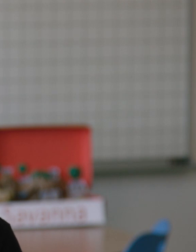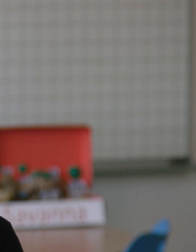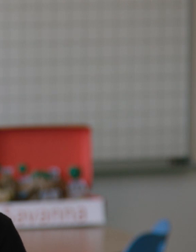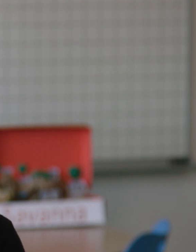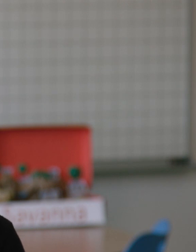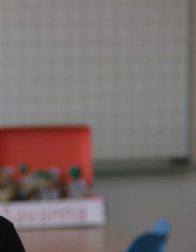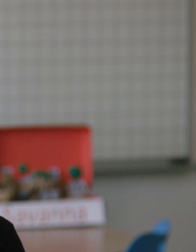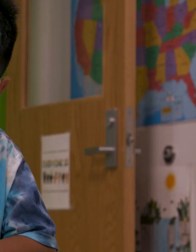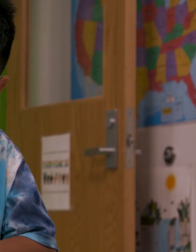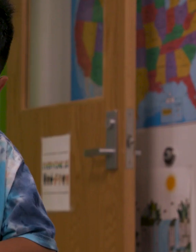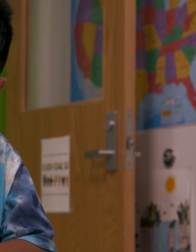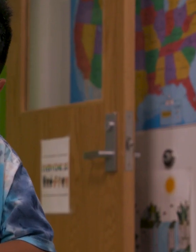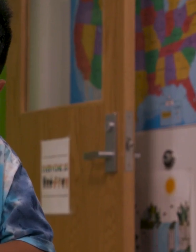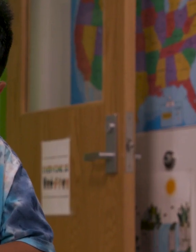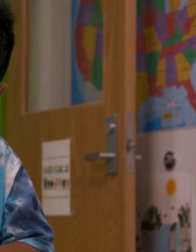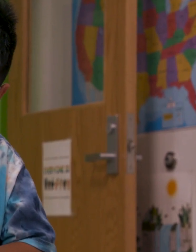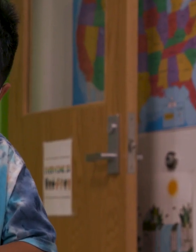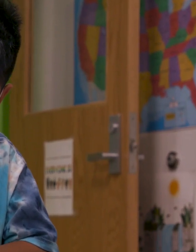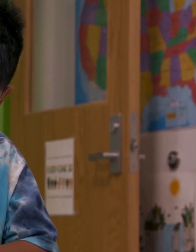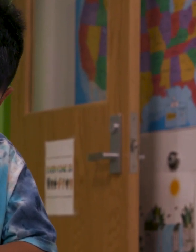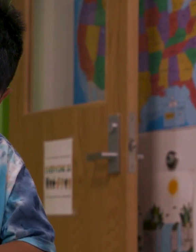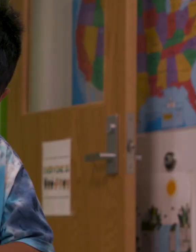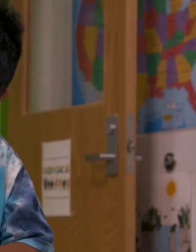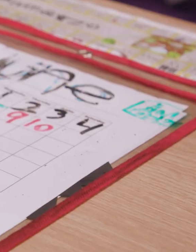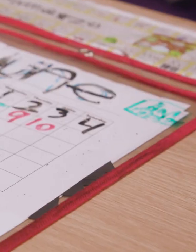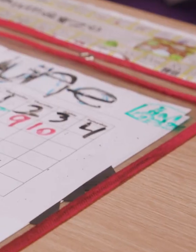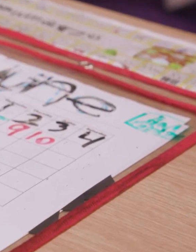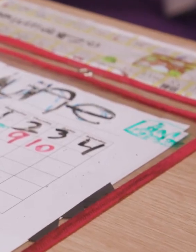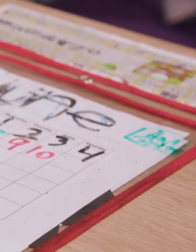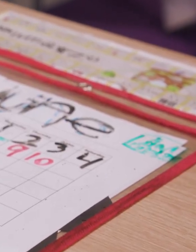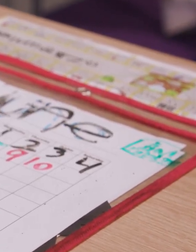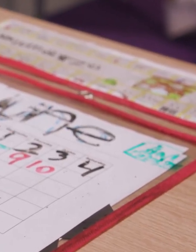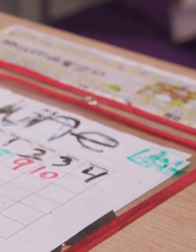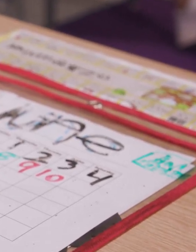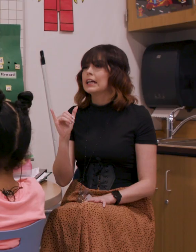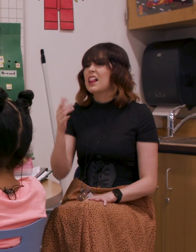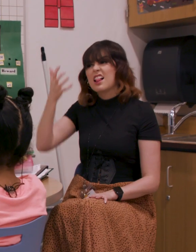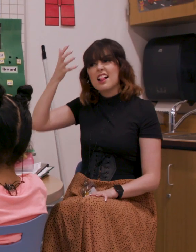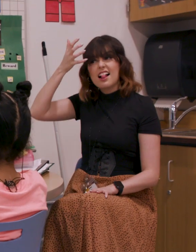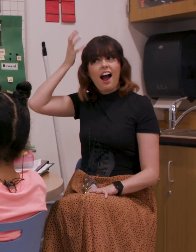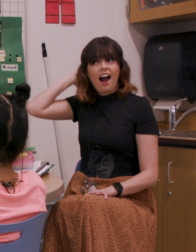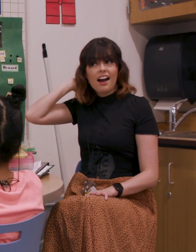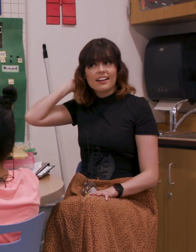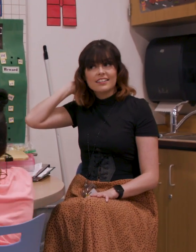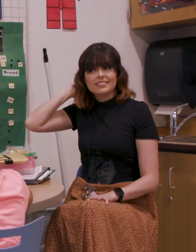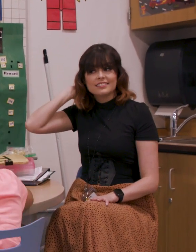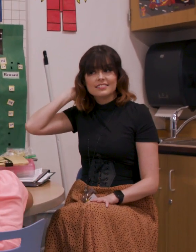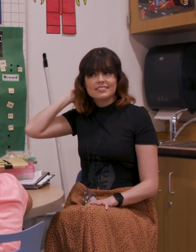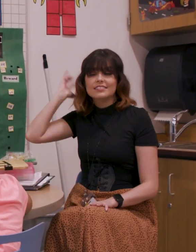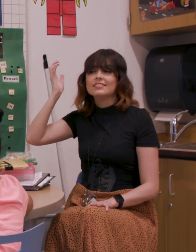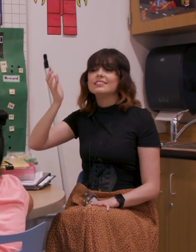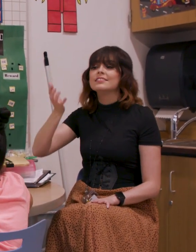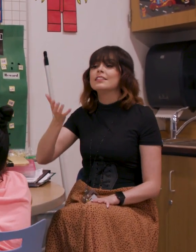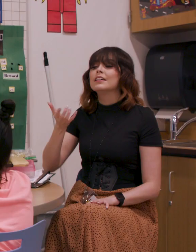both speak and sign. So if your child comes, we're not going to try to fit you into what we already have. We're going to figure out what's best for them